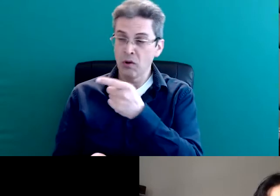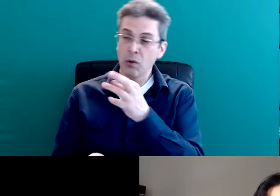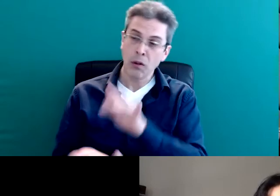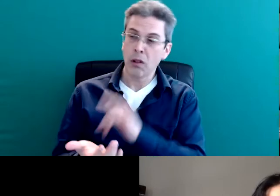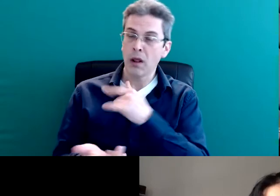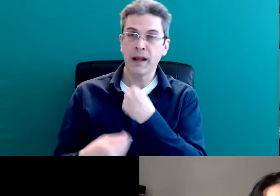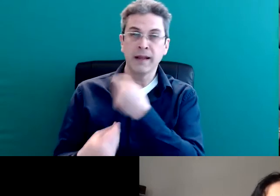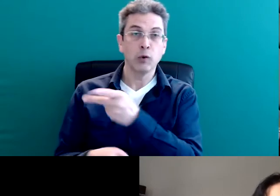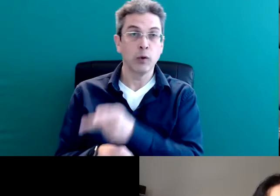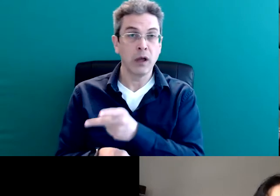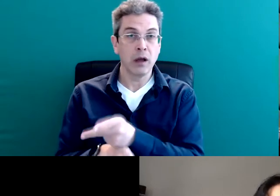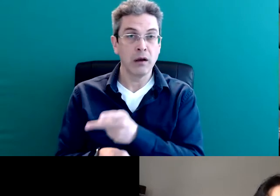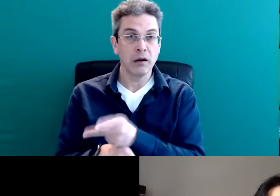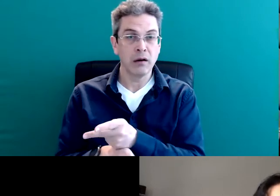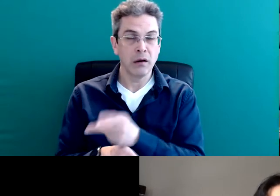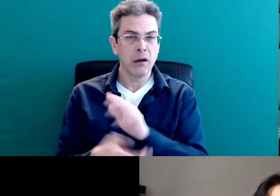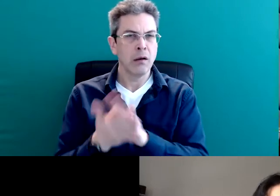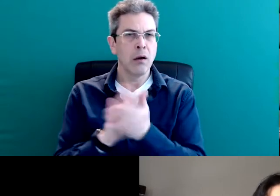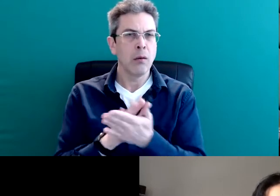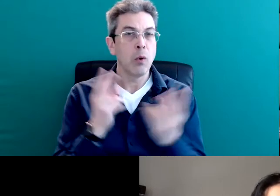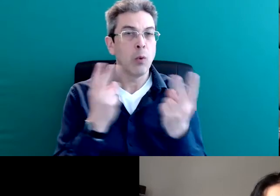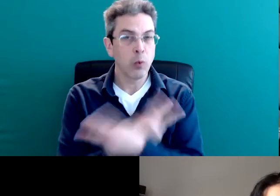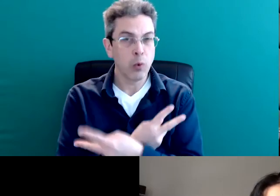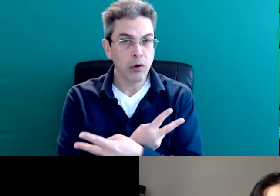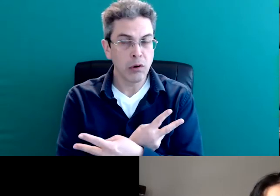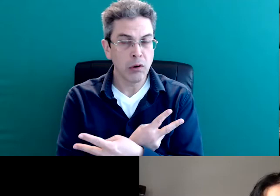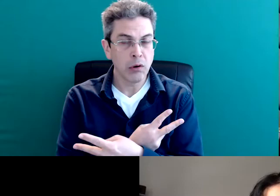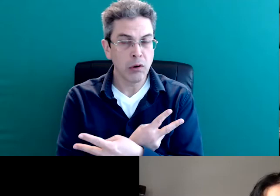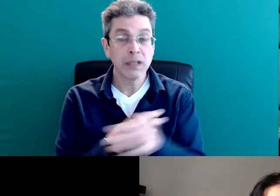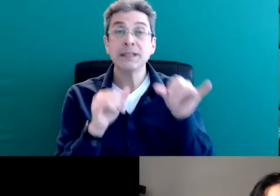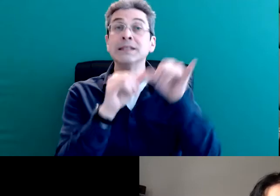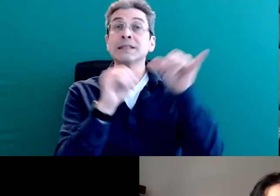issue and that's going to lead to disability, systemic disability.